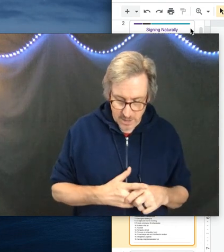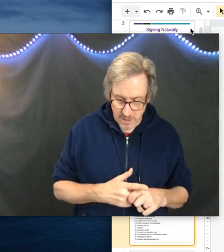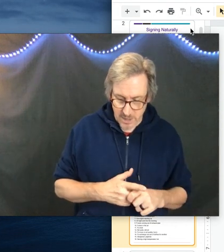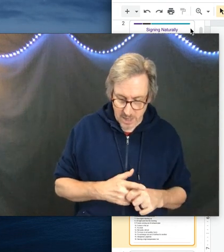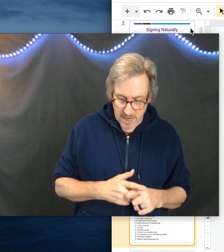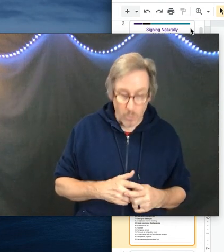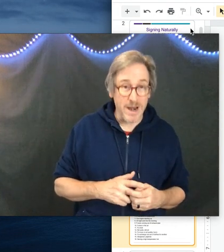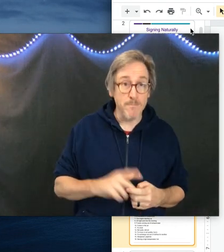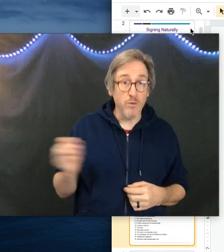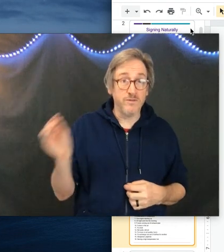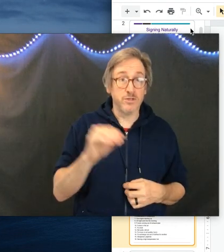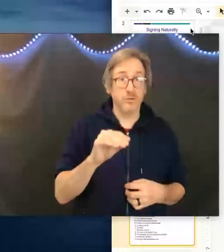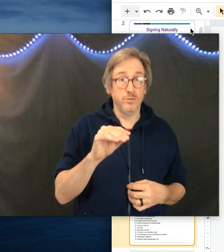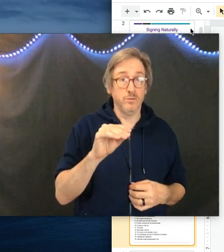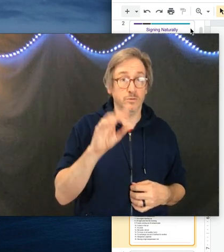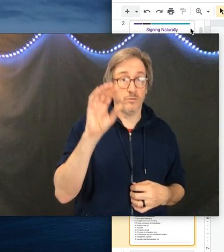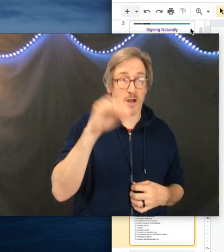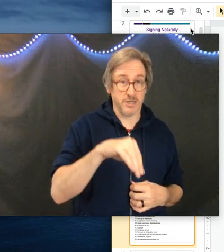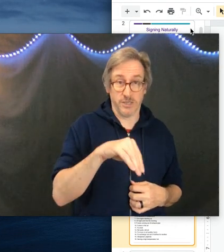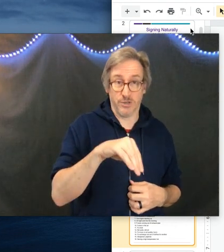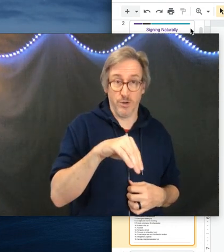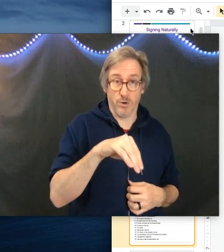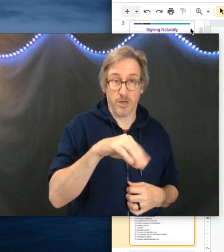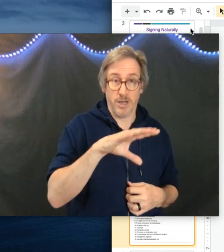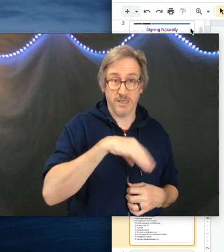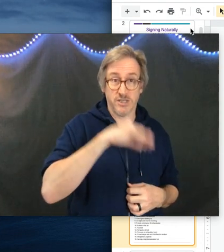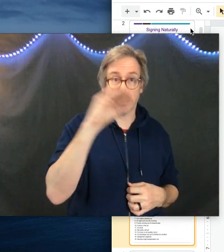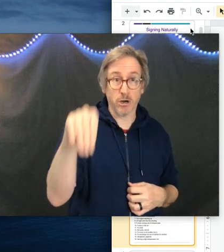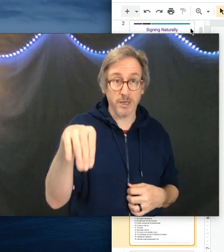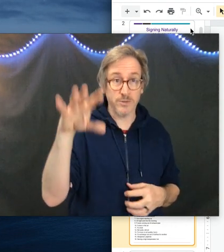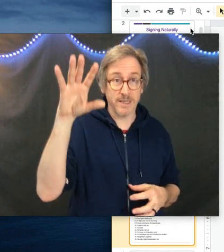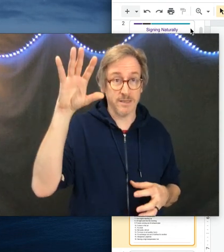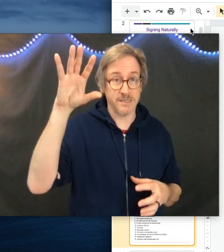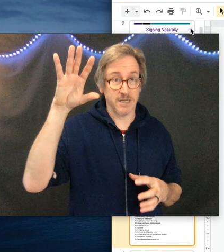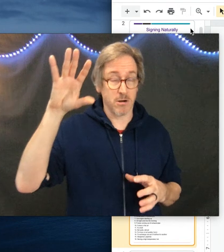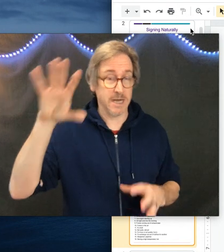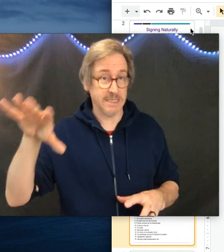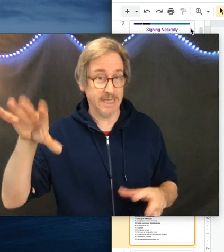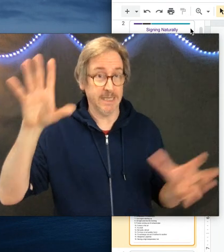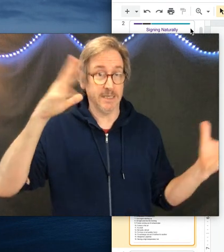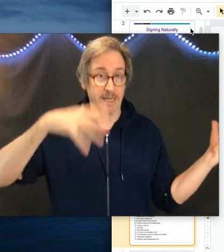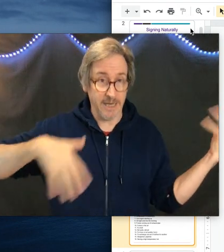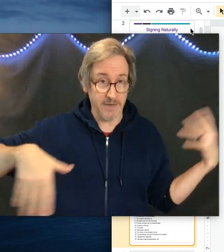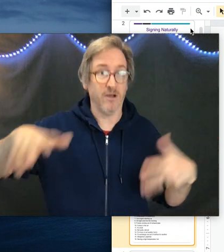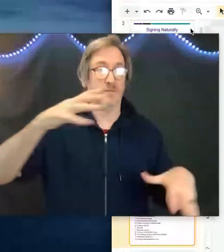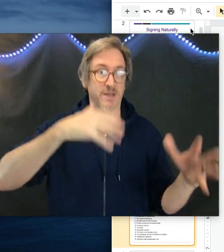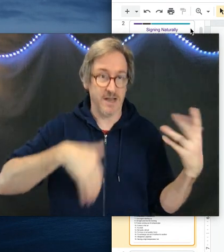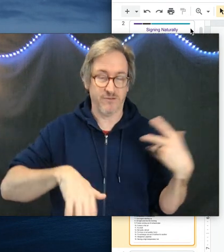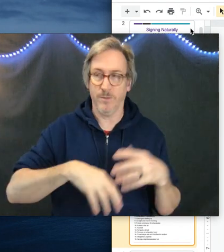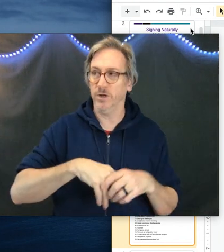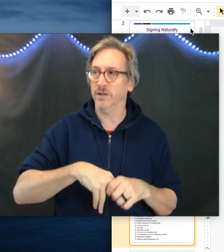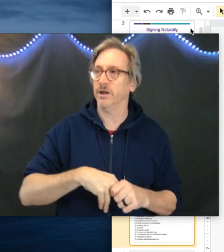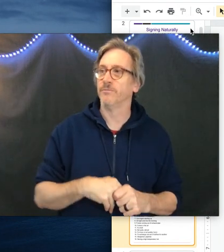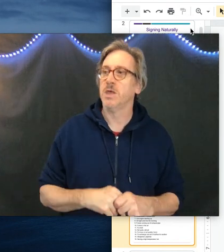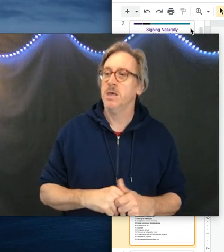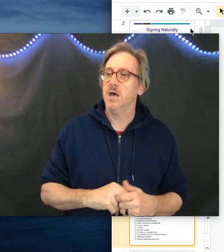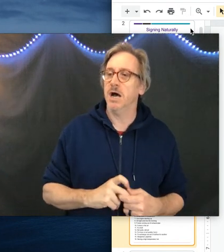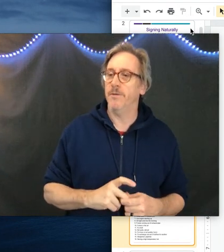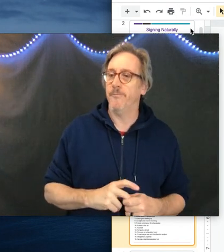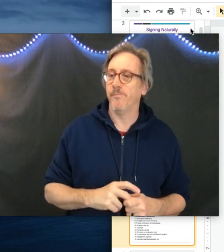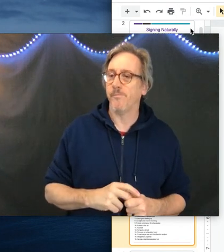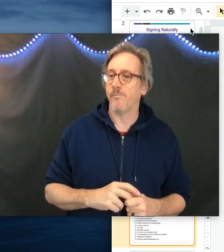And when I moved to Rochester, New York, and started doing things at RIT and getting involved in the deaf community there,